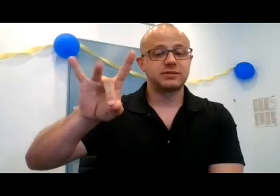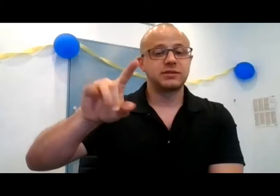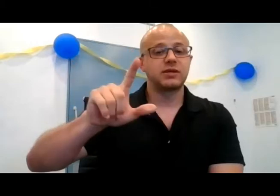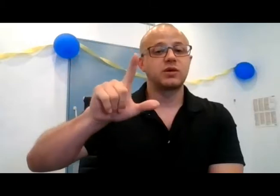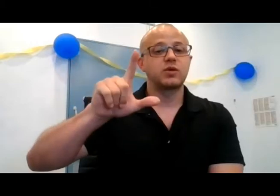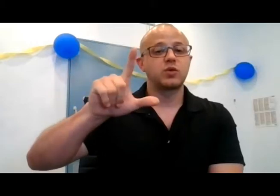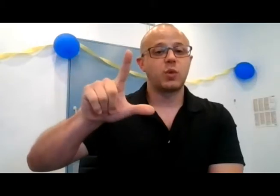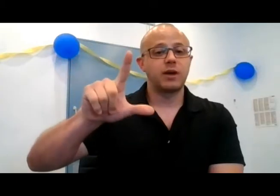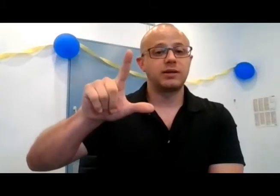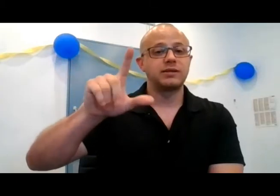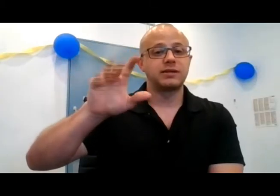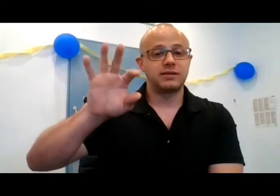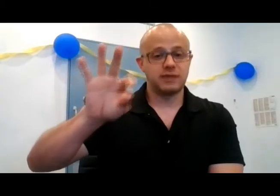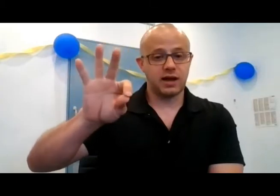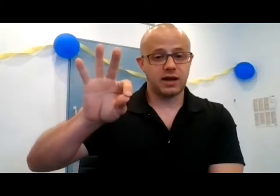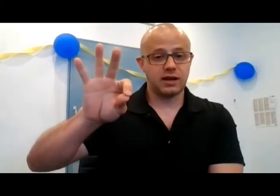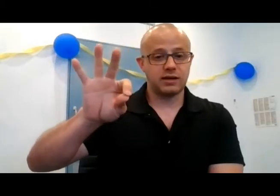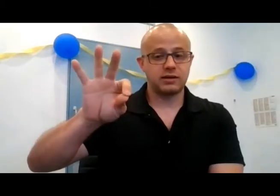28.